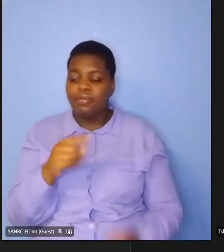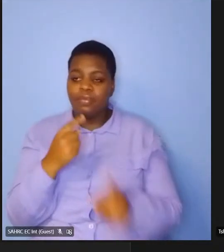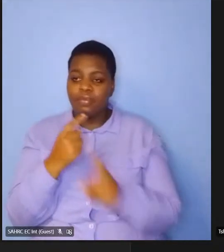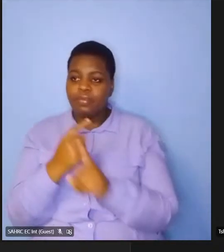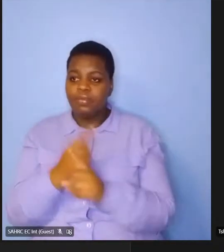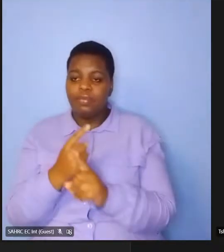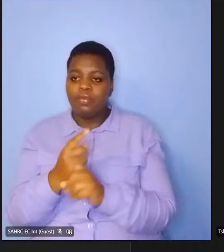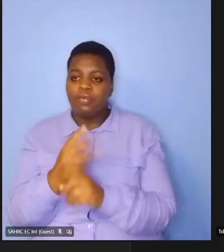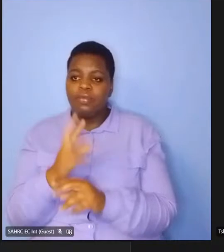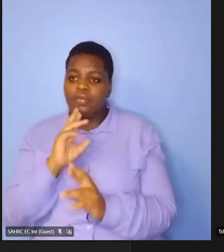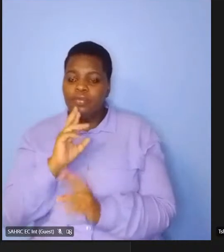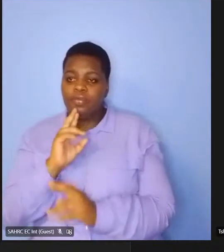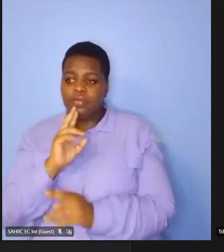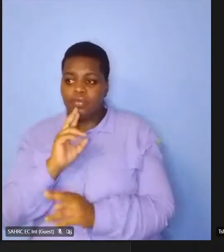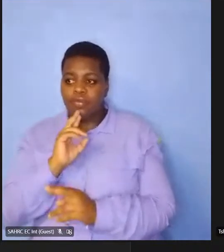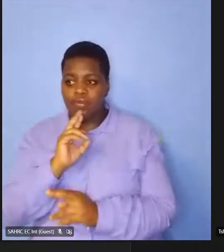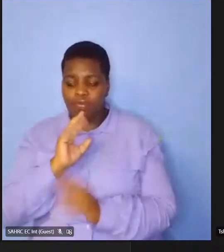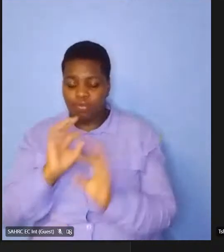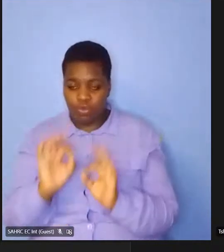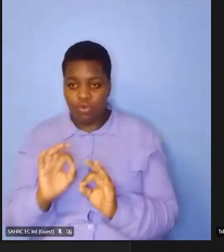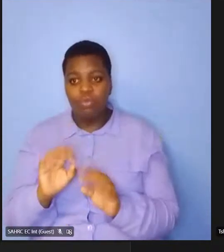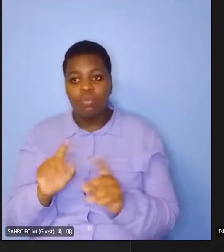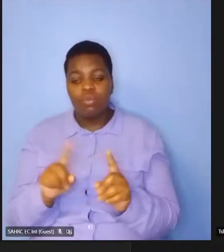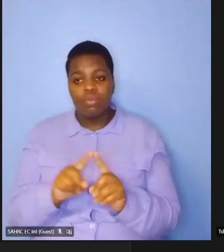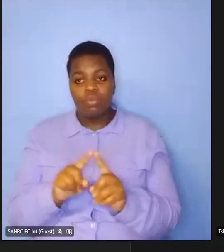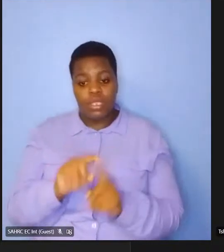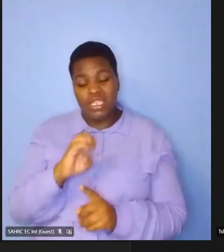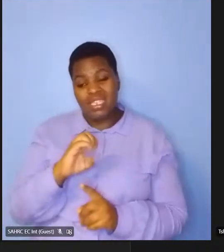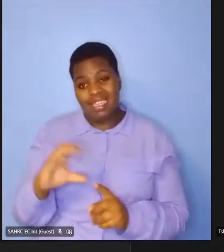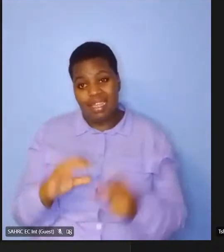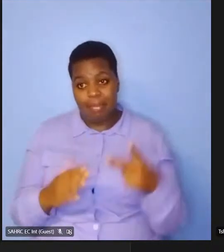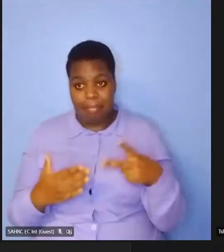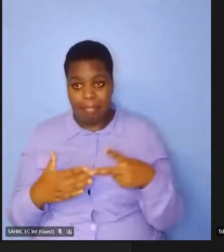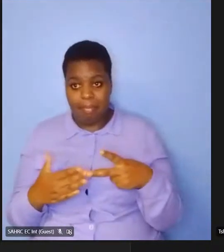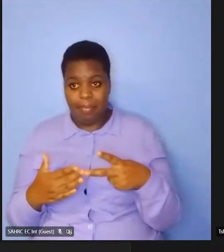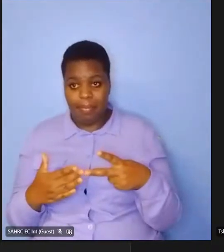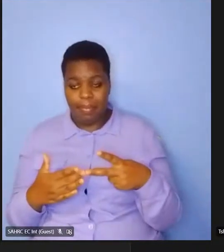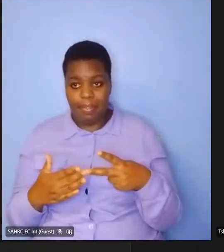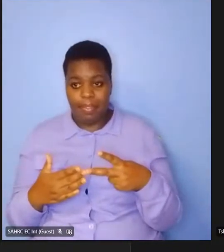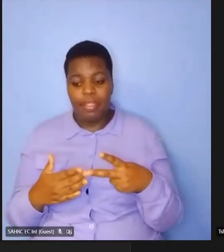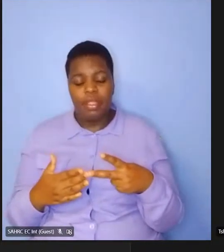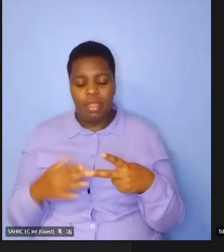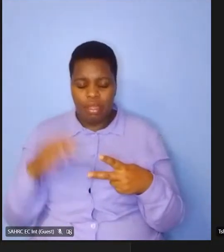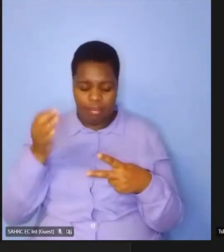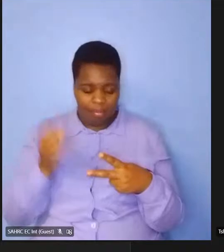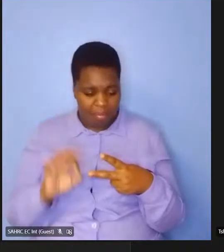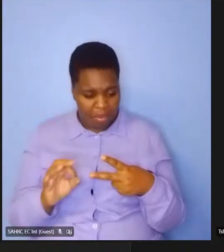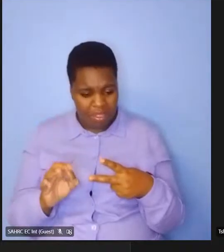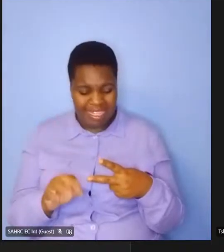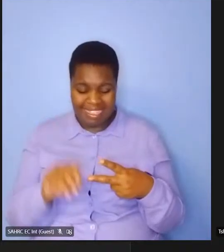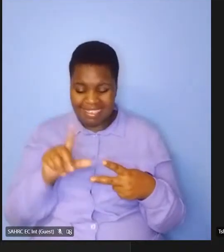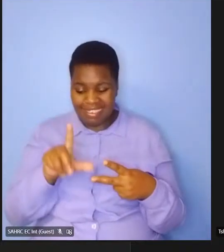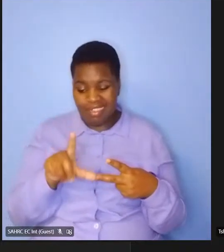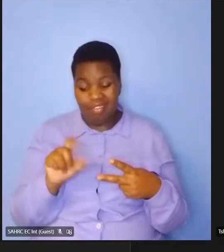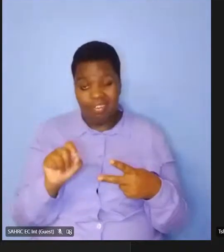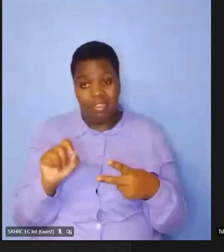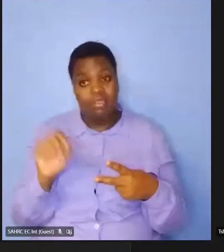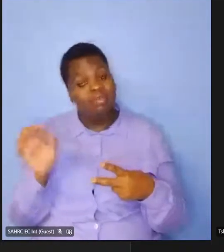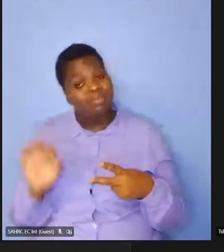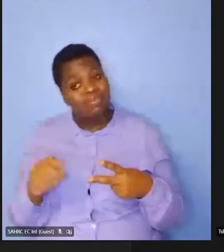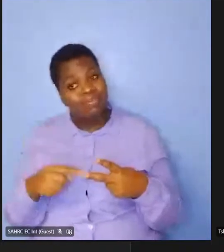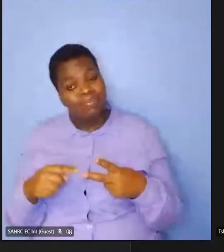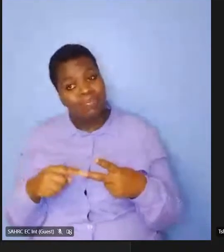responding in the affirmative, Eastern Cape, which had a percentage of 70% of the